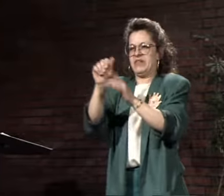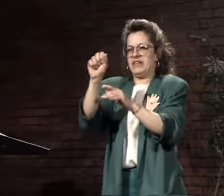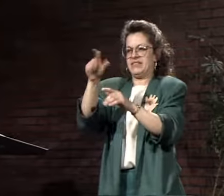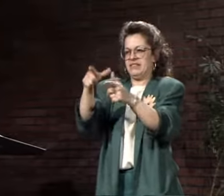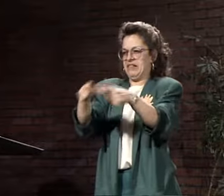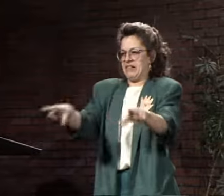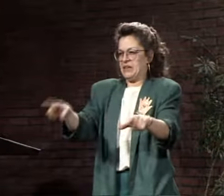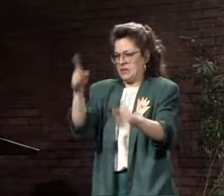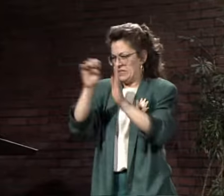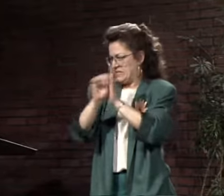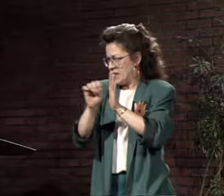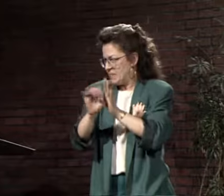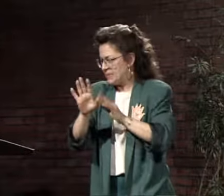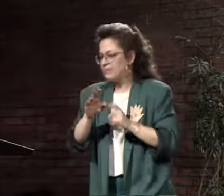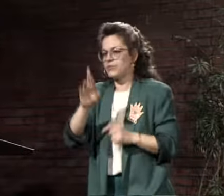All right, one example